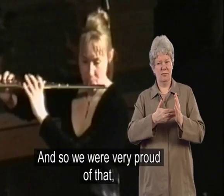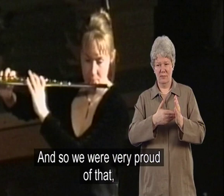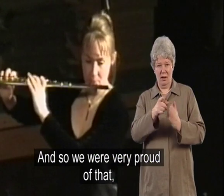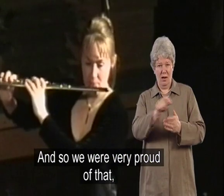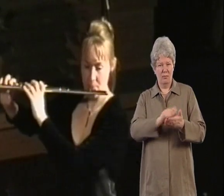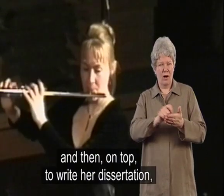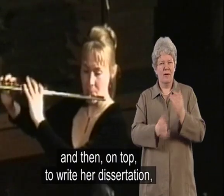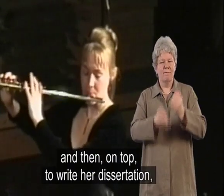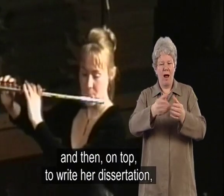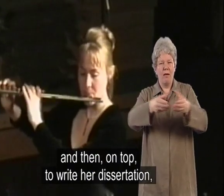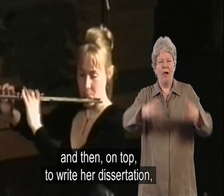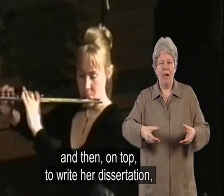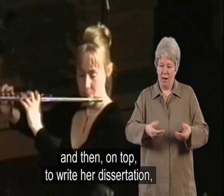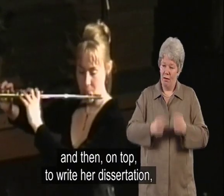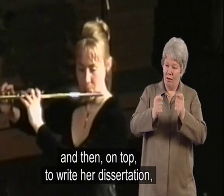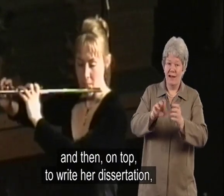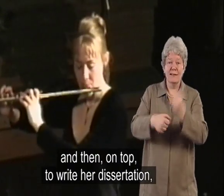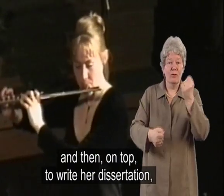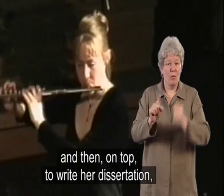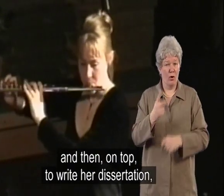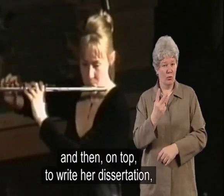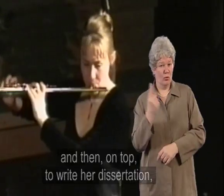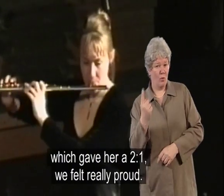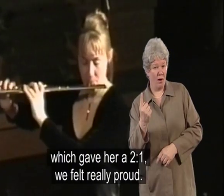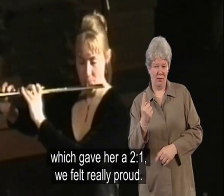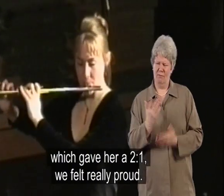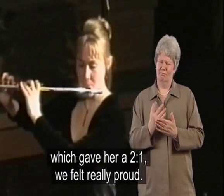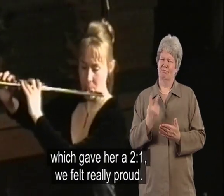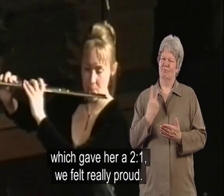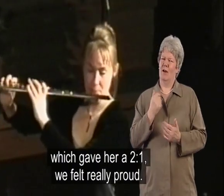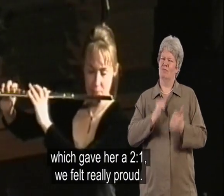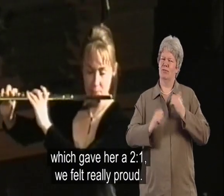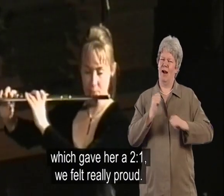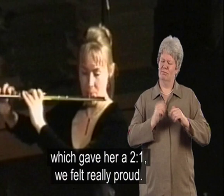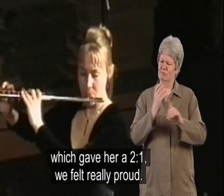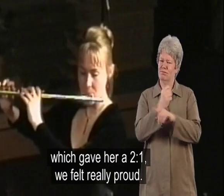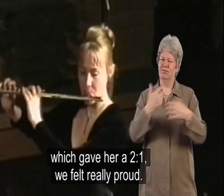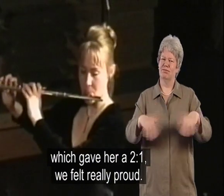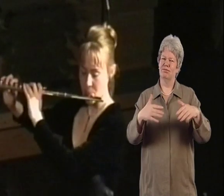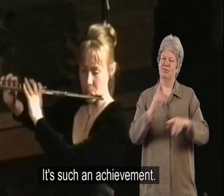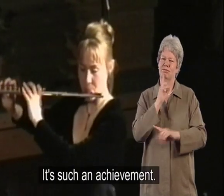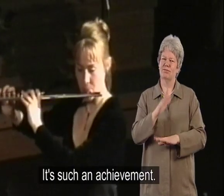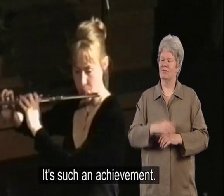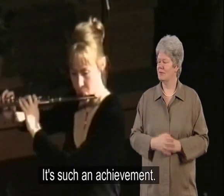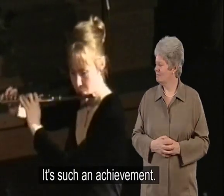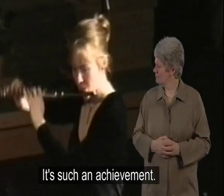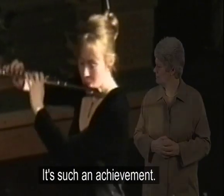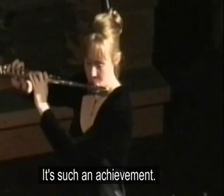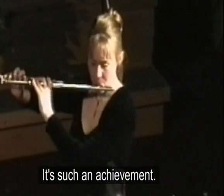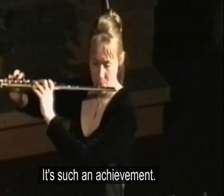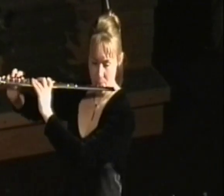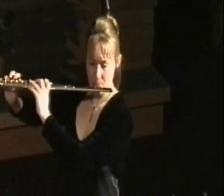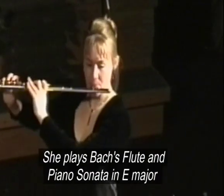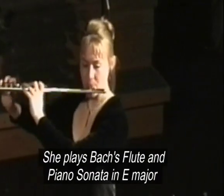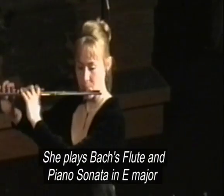of that. And then on top to her dissertation, which gave her a 2-1, we felt really proud that it was such an